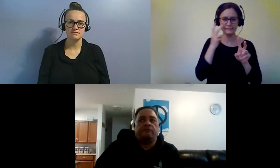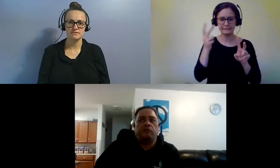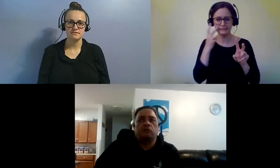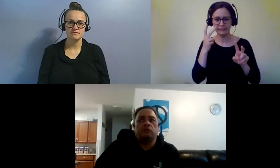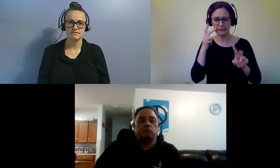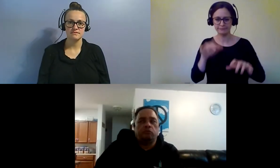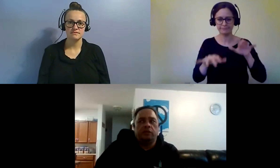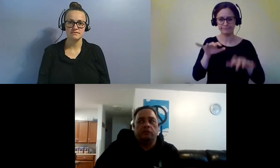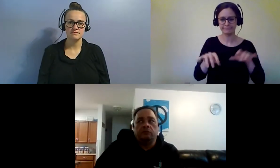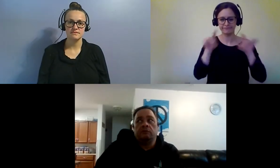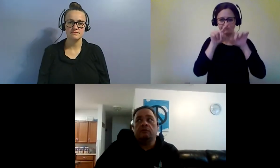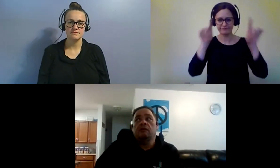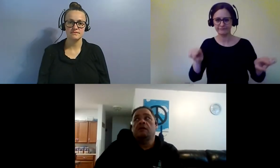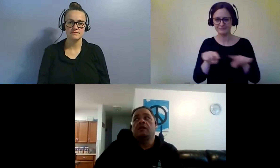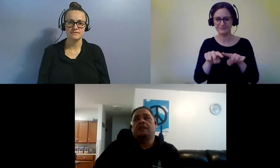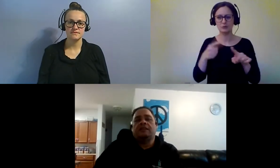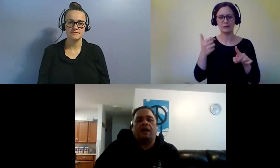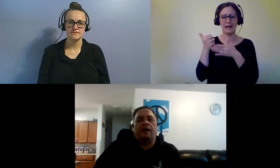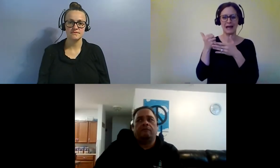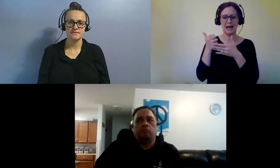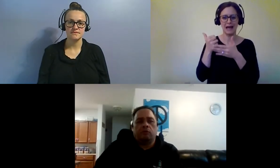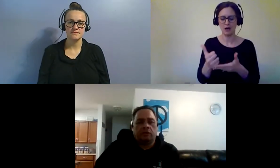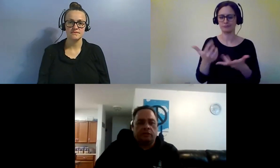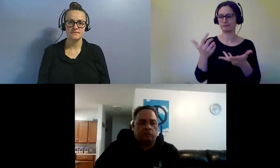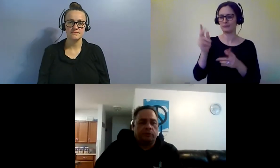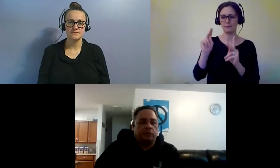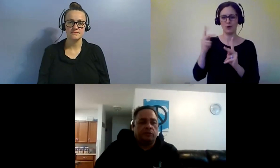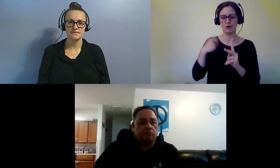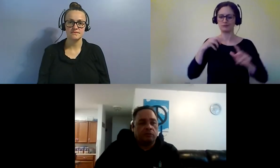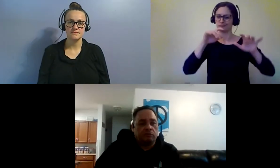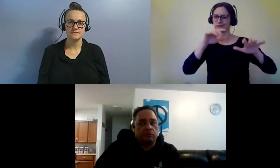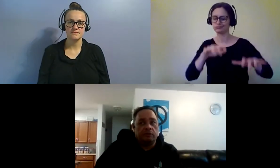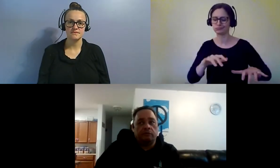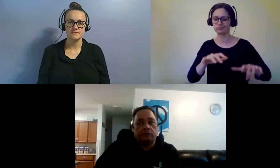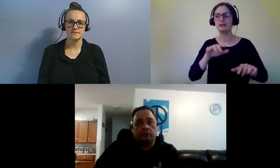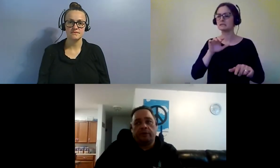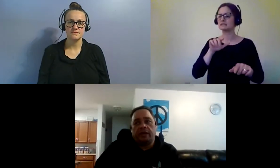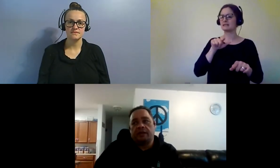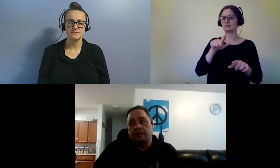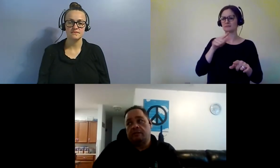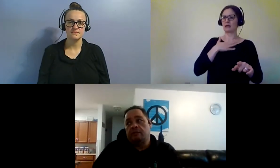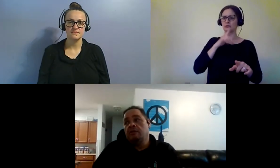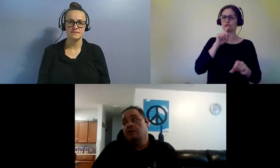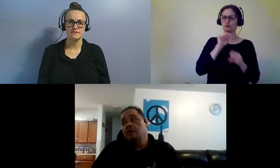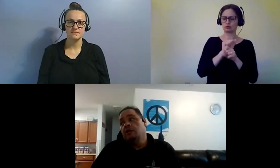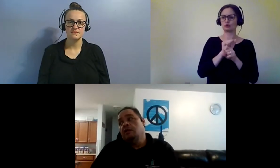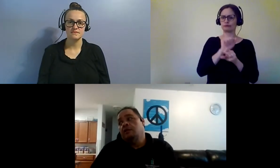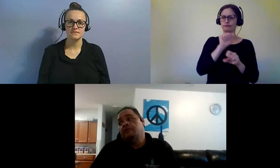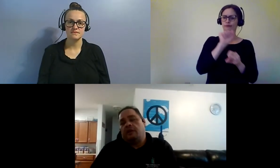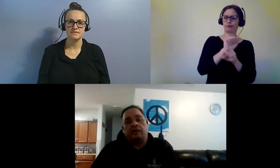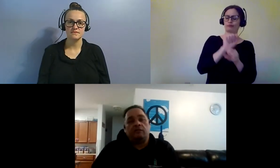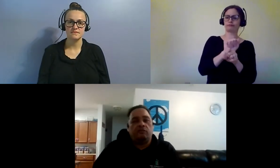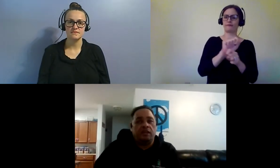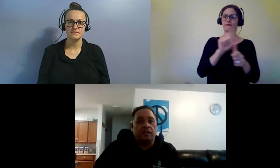my first real live work experience with a screen reader back in